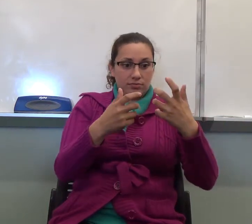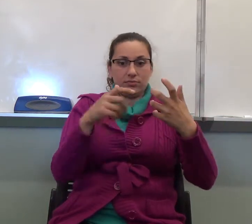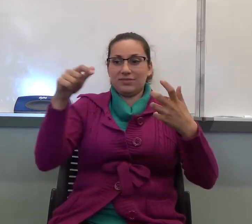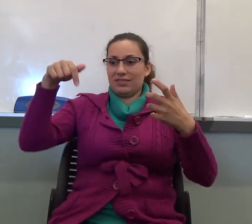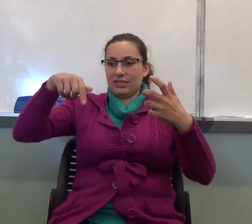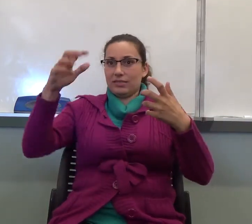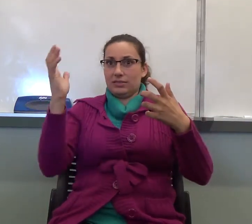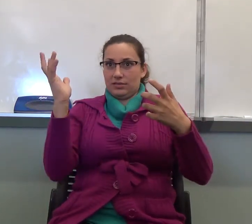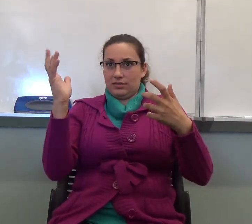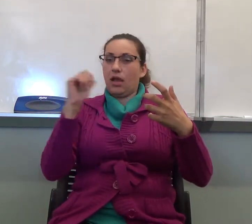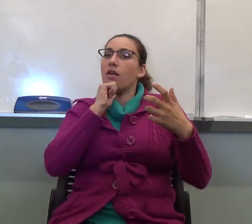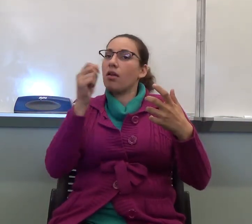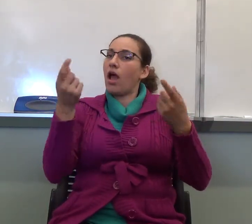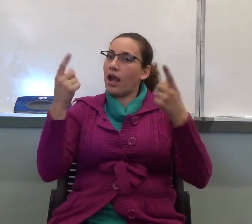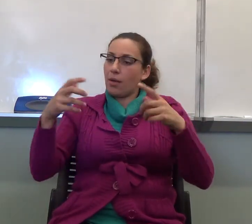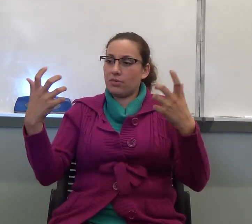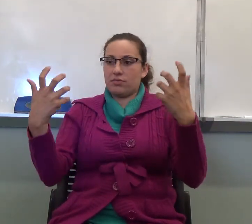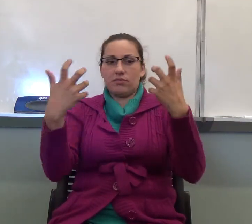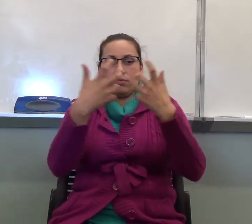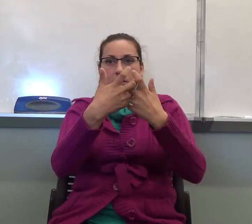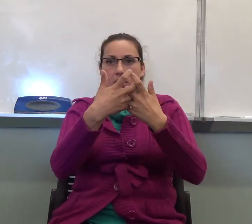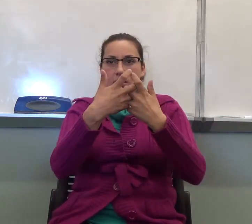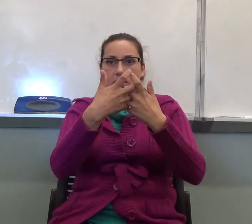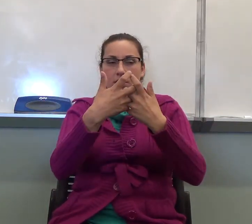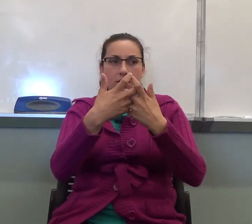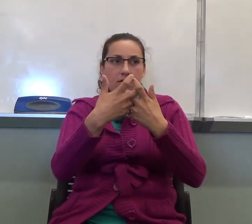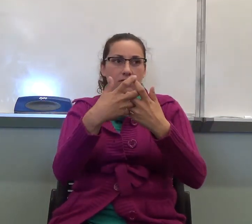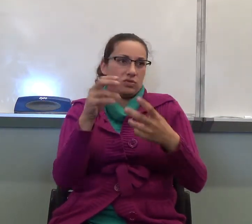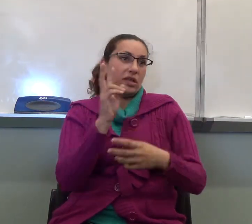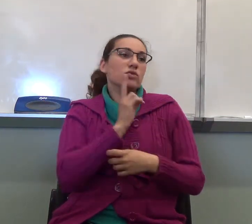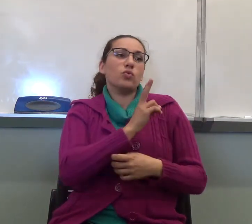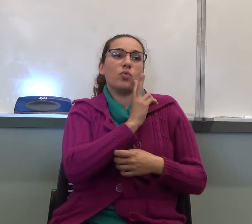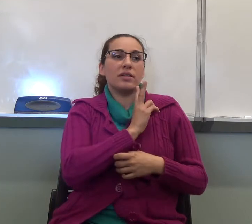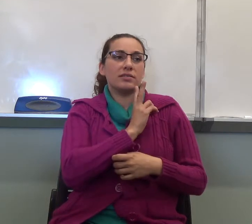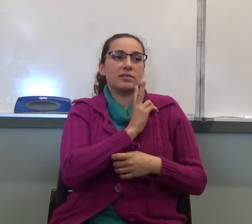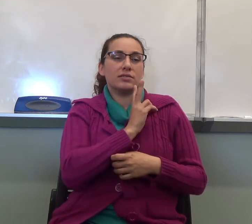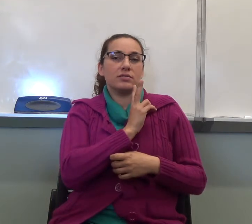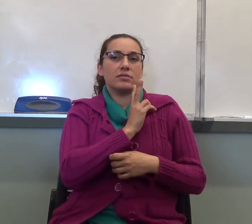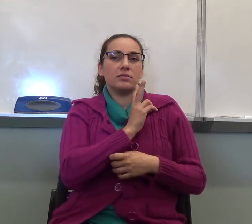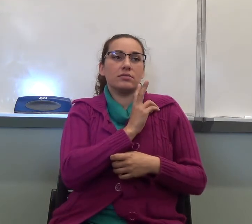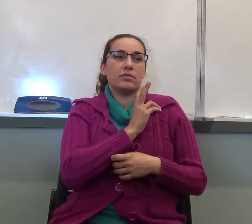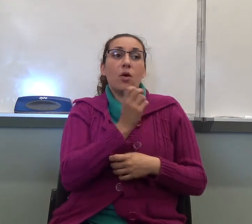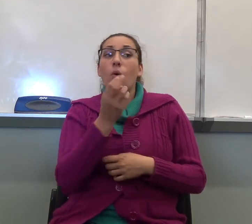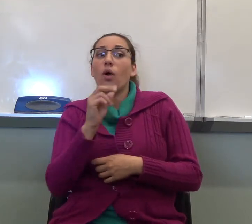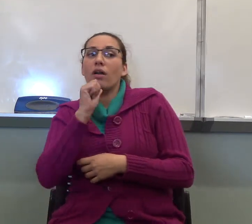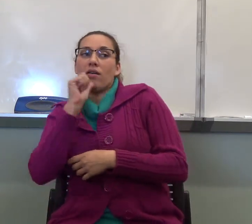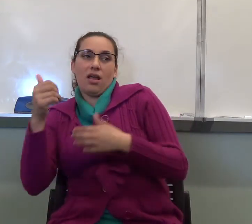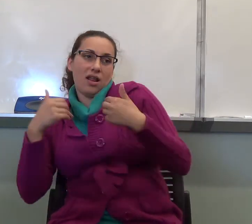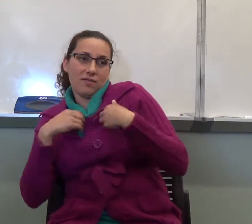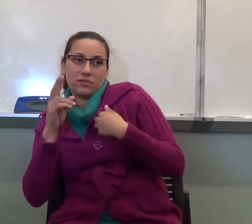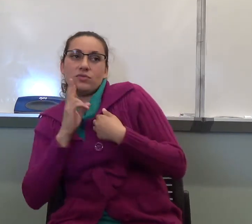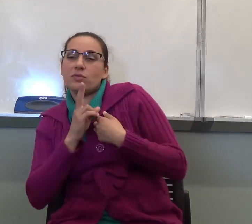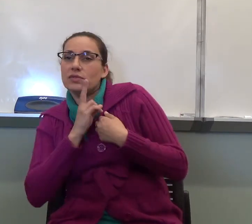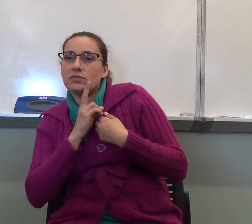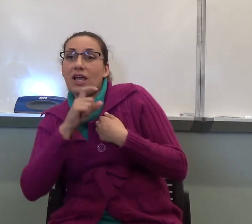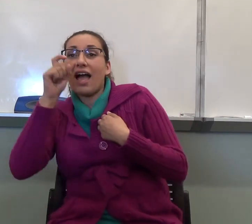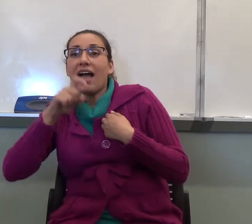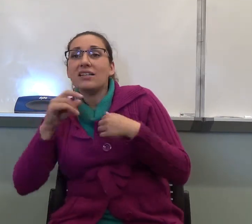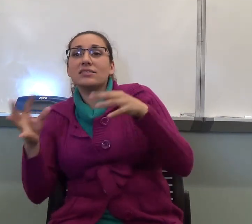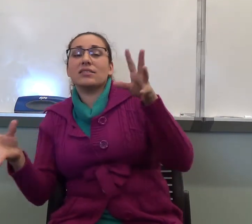So having, let's just call it T for having twins plus not having twins, and then T has to add up to 1.